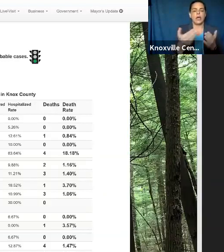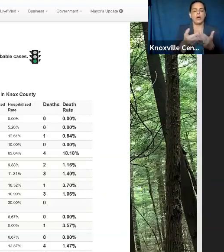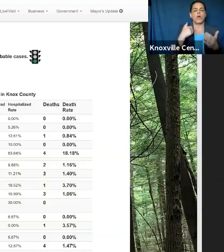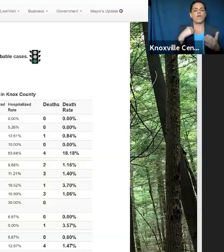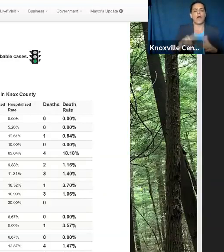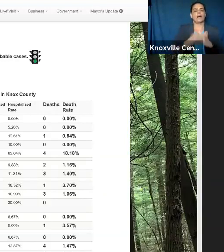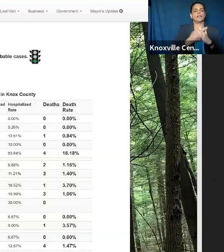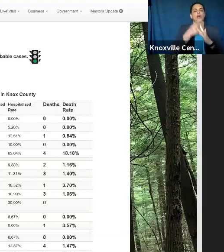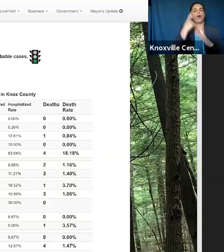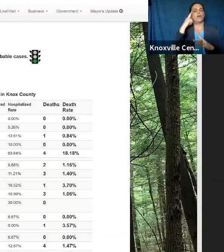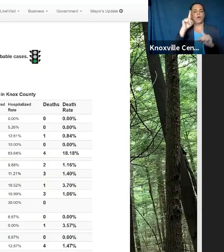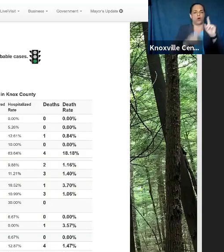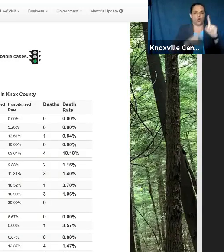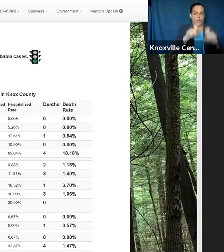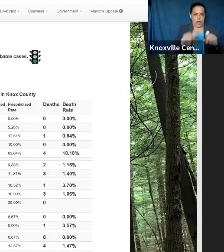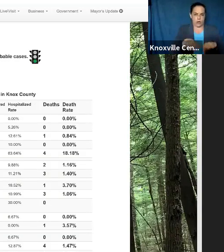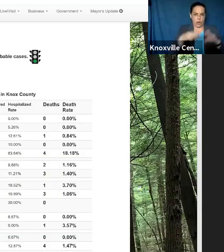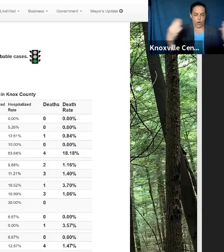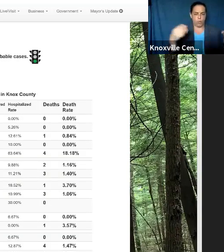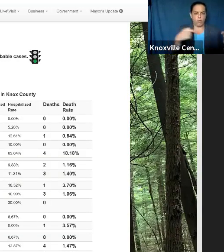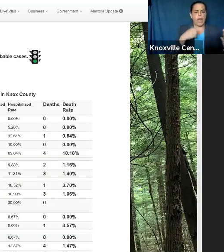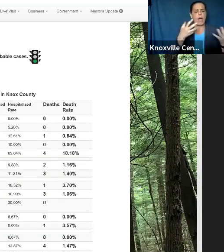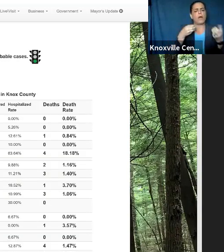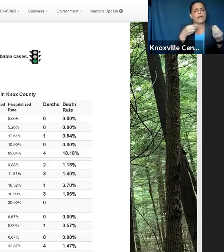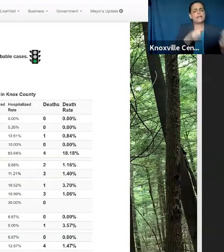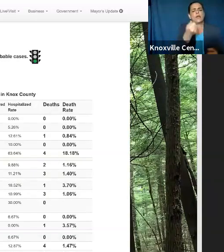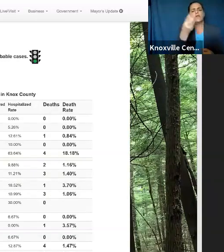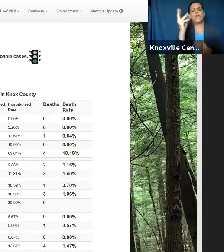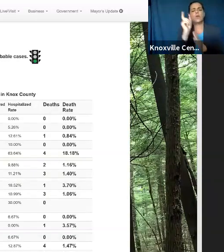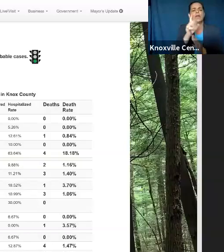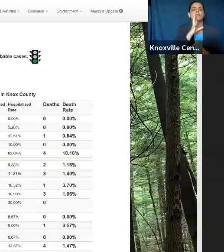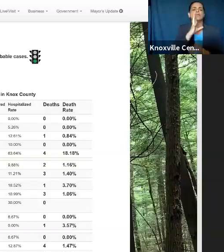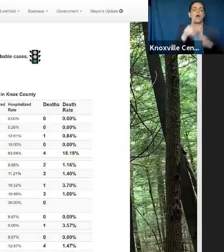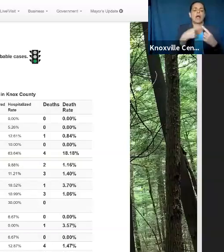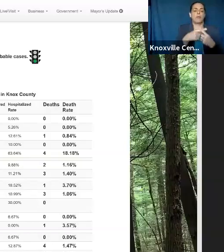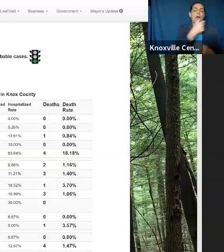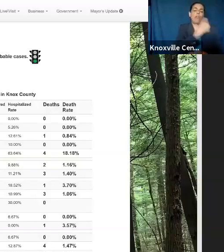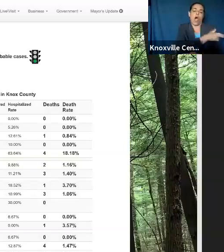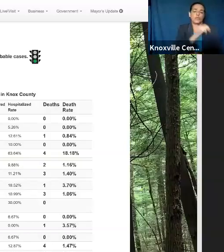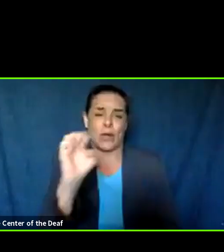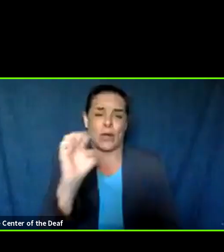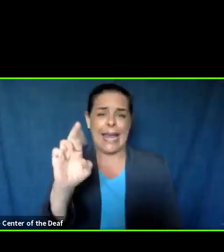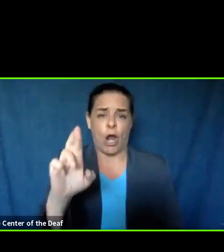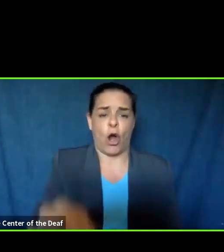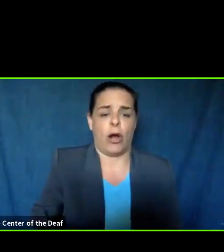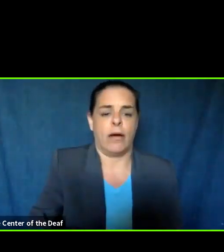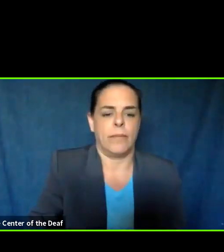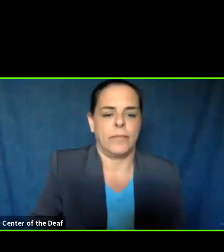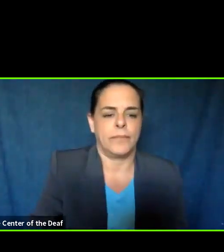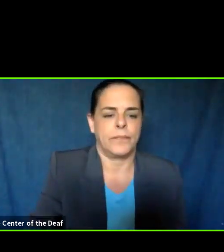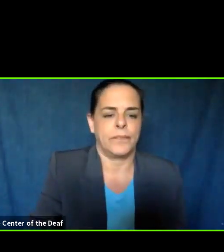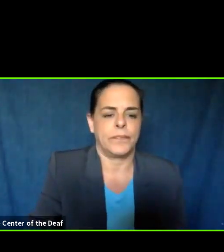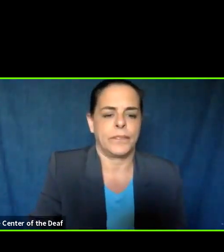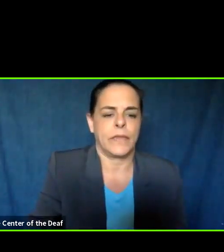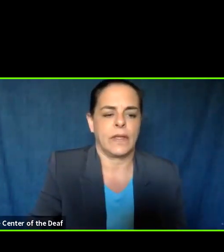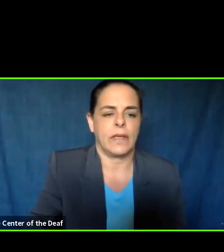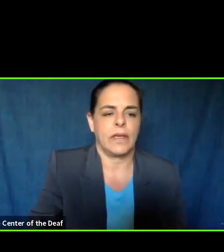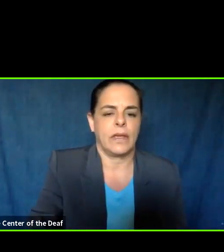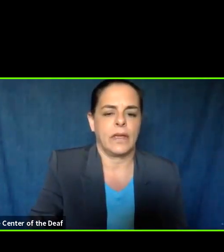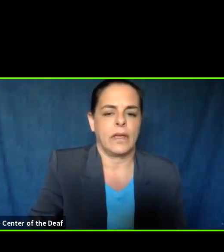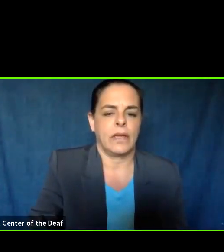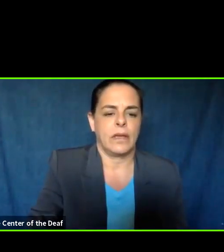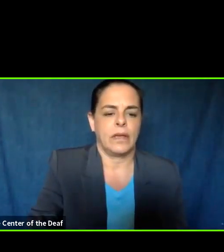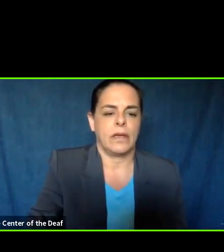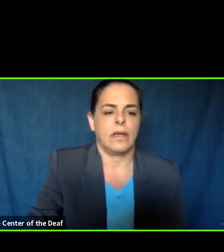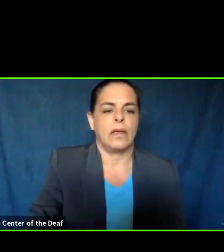questions, I want to spend just a few minutes talking about our hospital emergency departments. We want to stress that if you